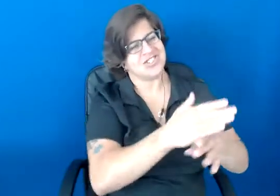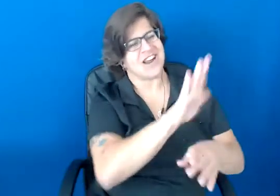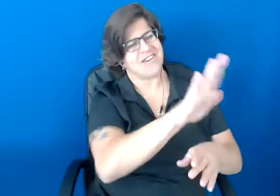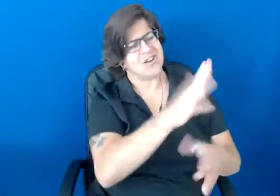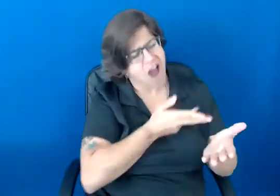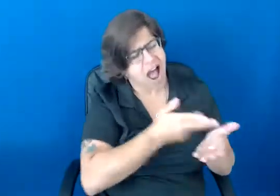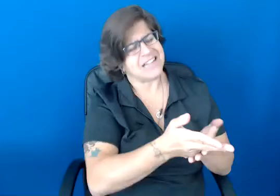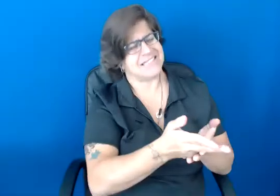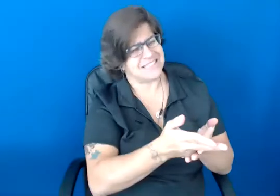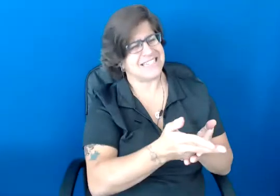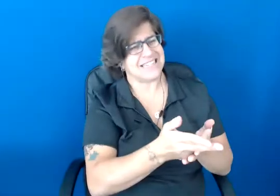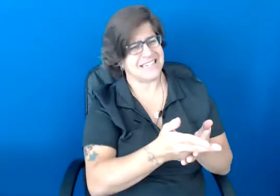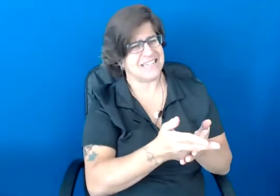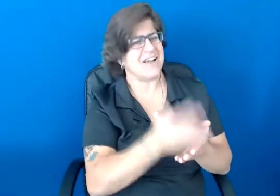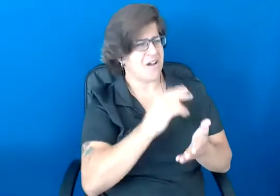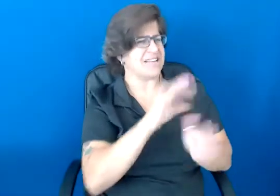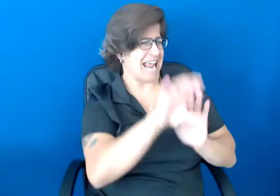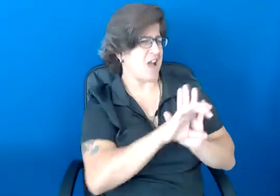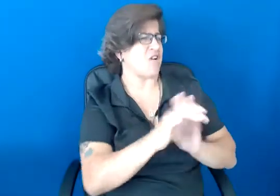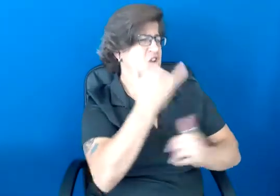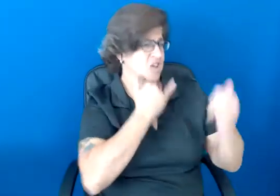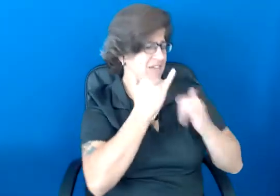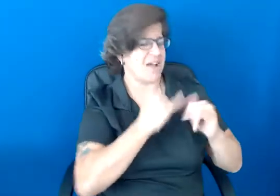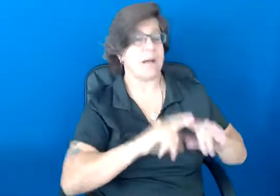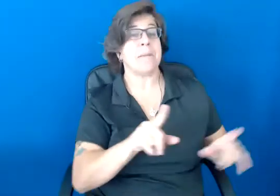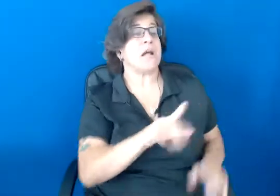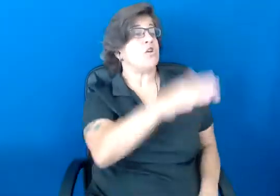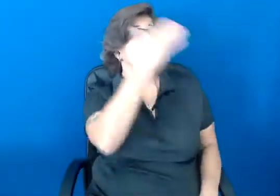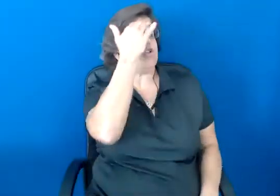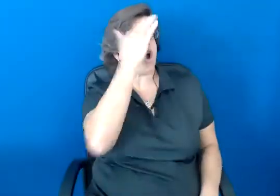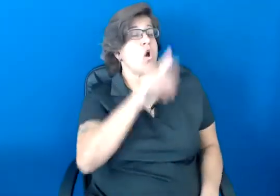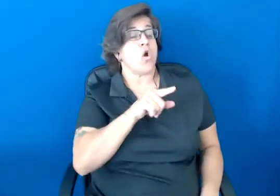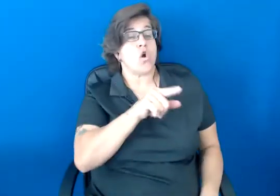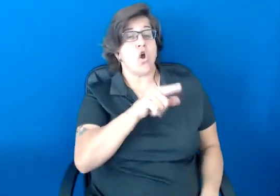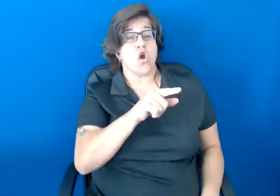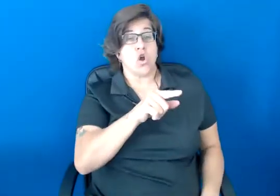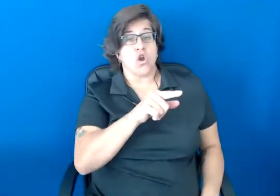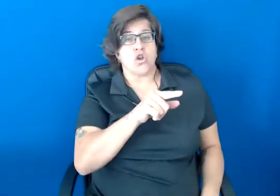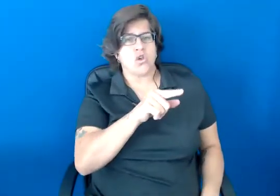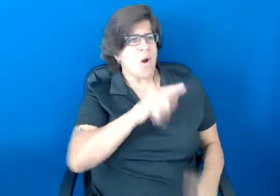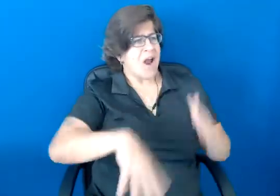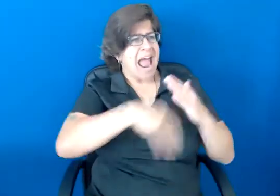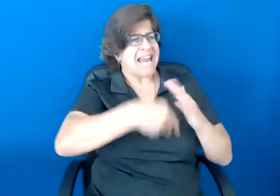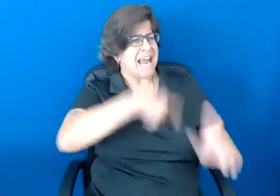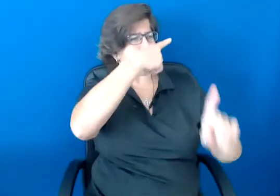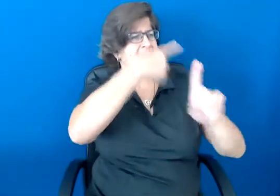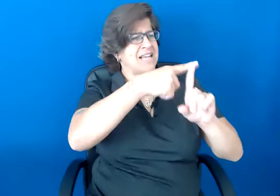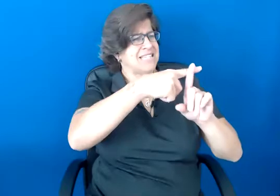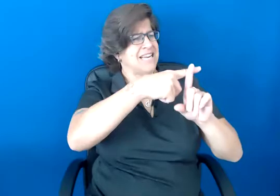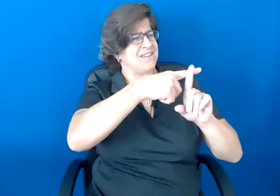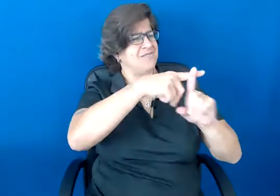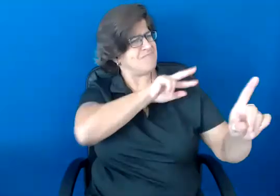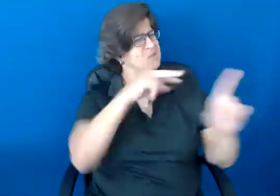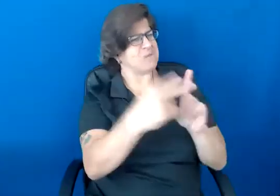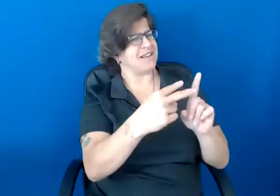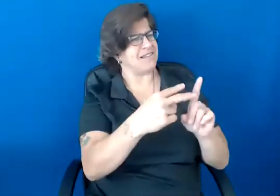on the defects of character. But you're even putting a positive spin on that. And I love it. I love